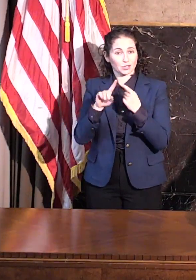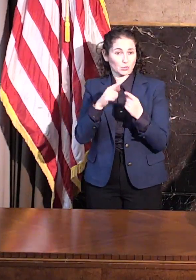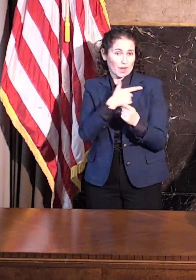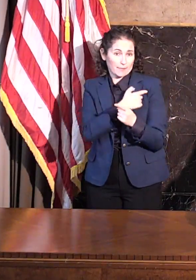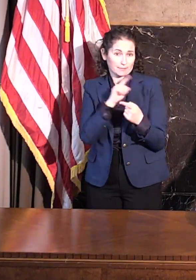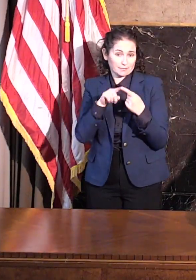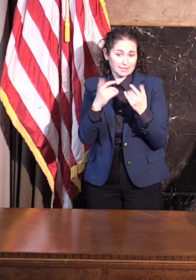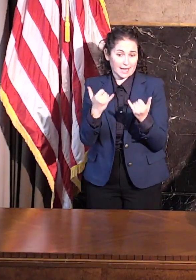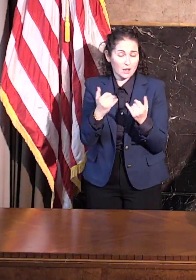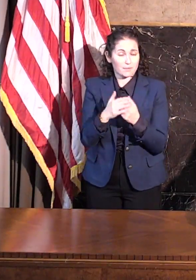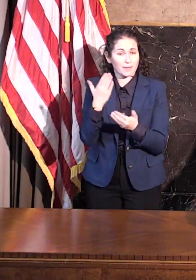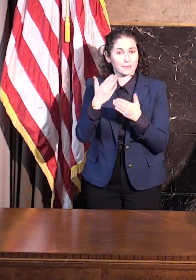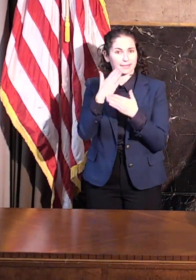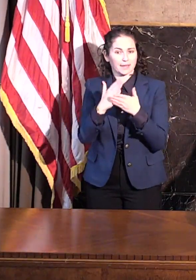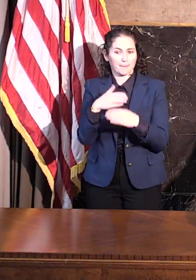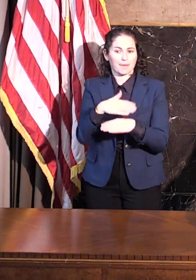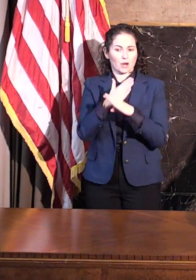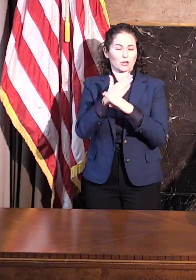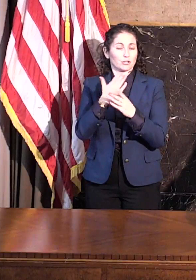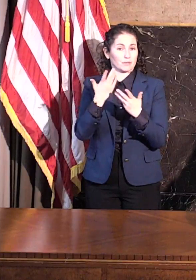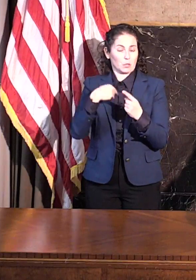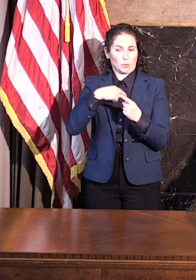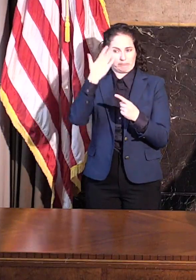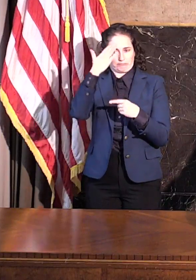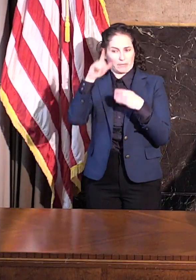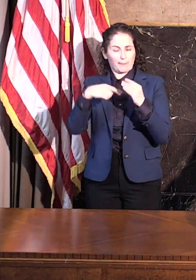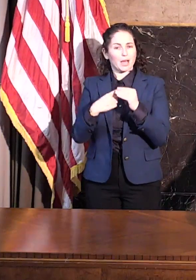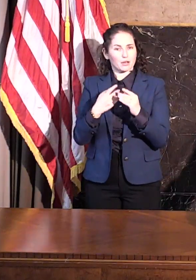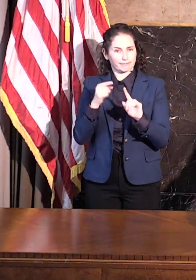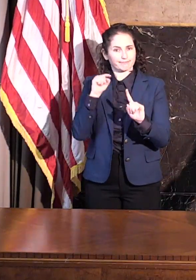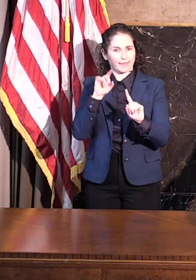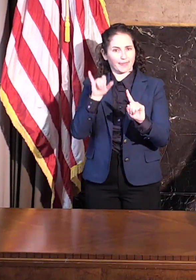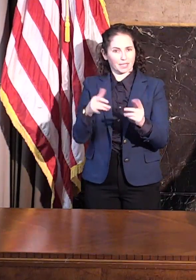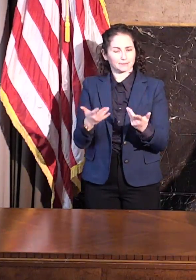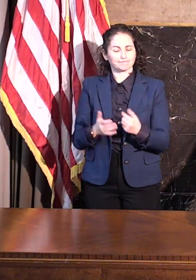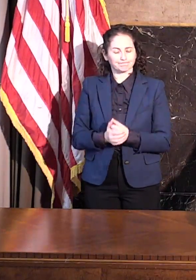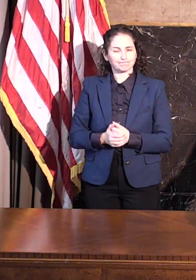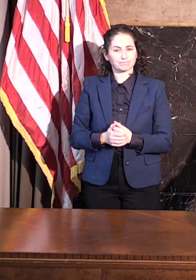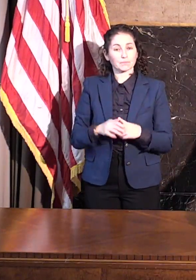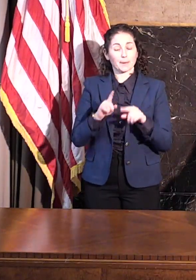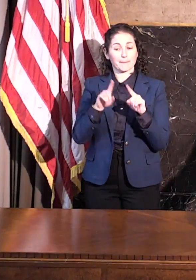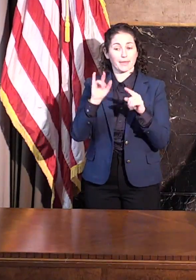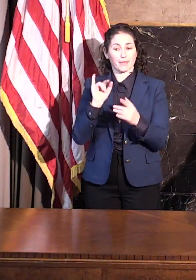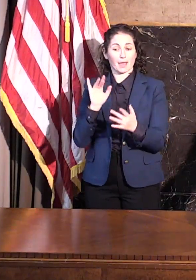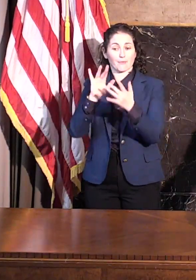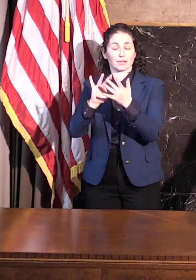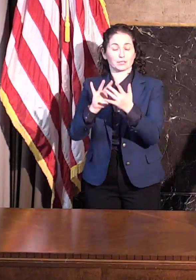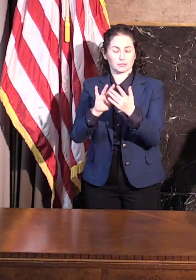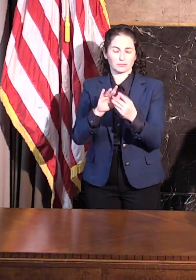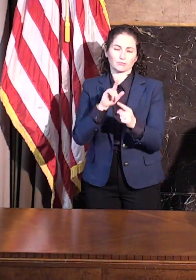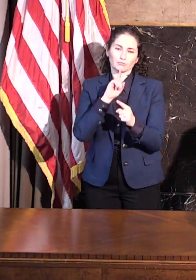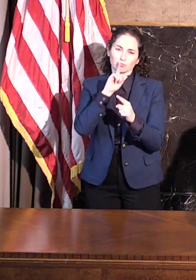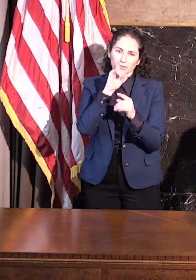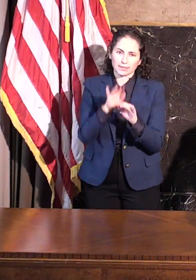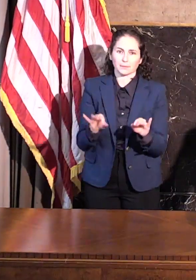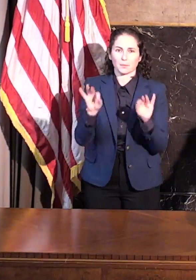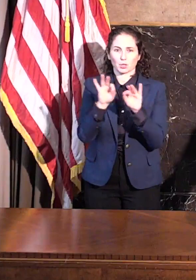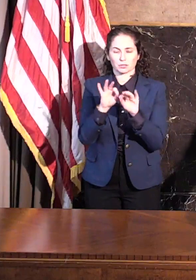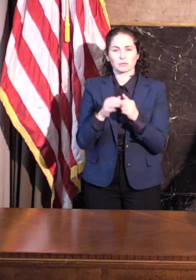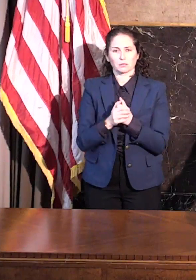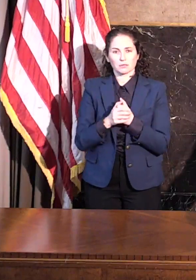terms of, it sounds as though this outreach effort is to address a lot of vaccine hesitancy, and I'm listening